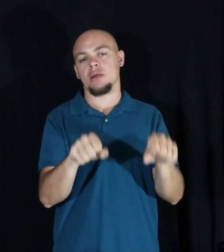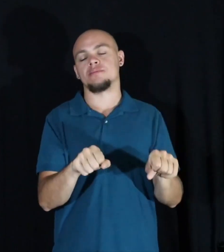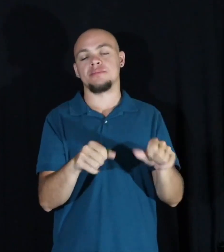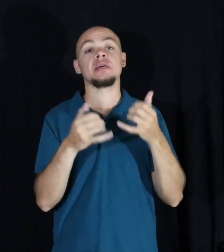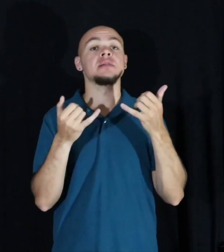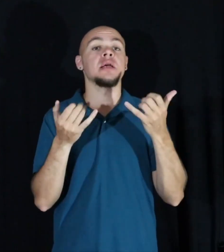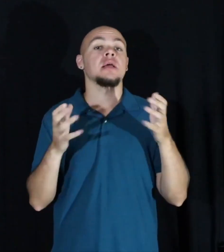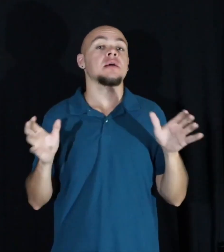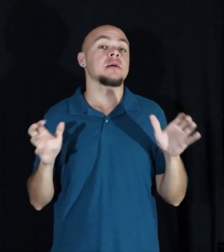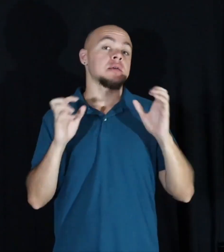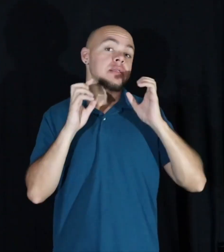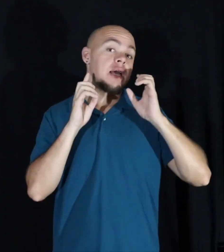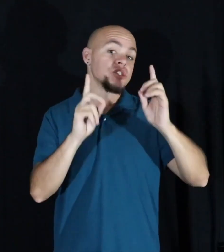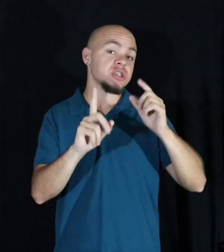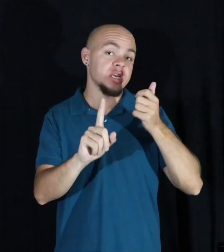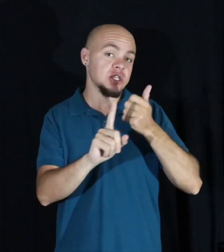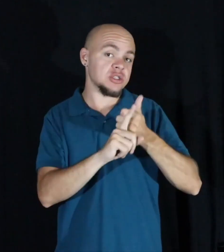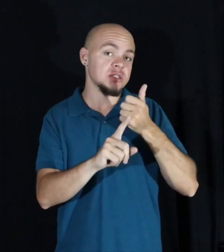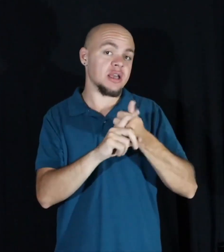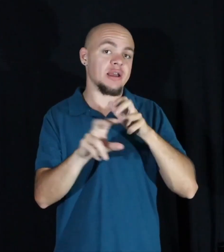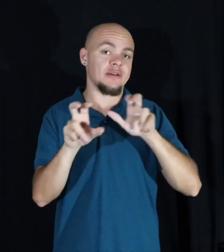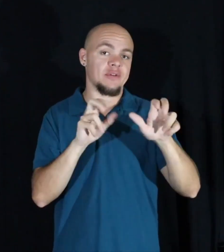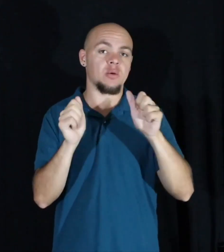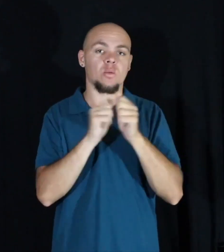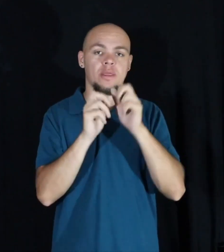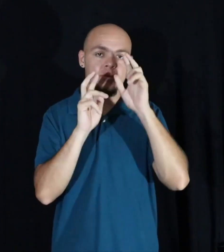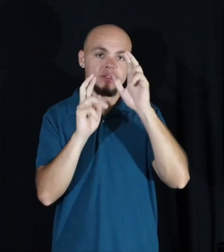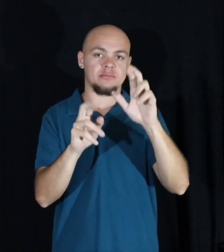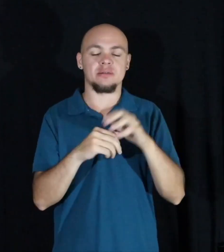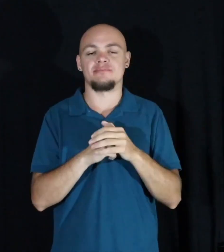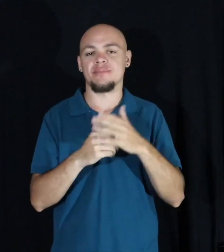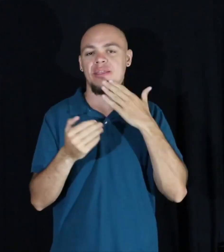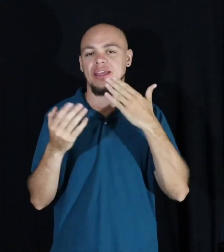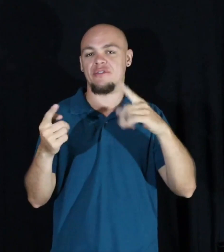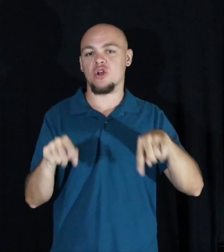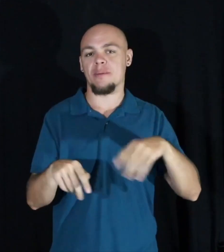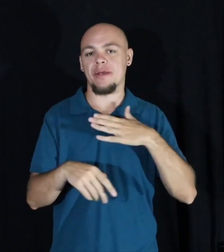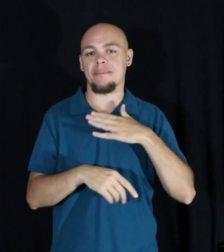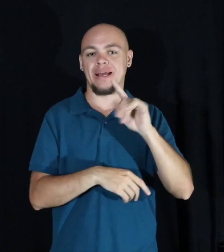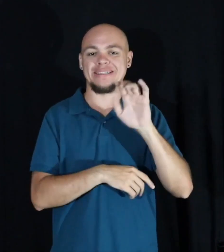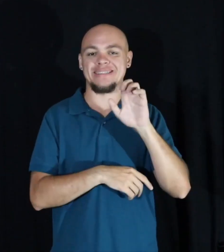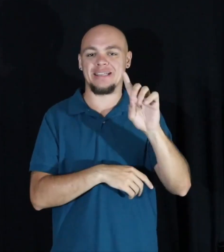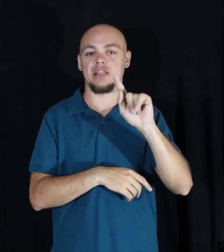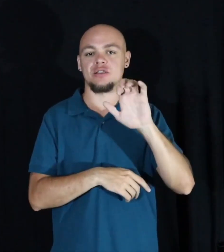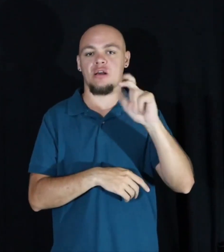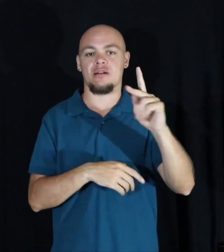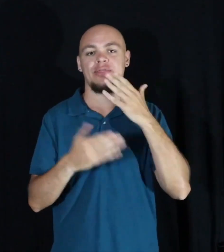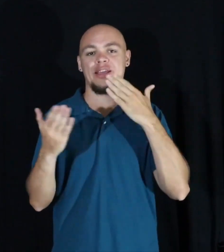is to educate yourselves and invest with respect. And thank you for coming to my TED Talk.